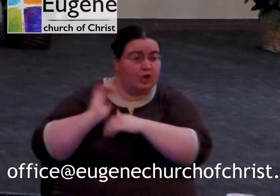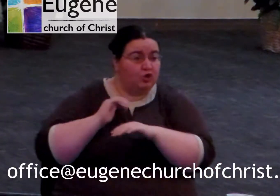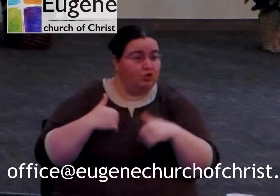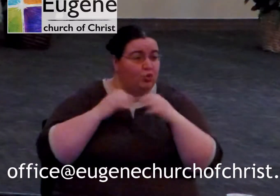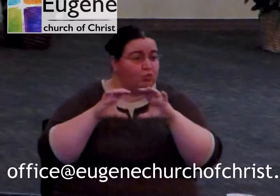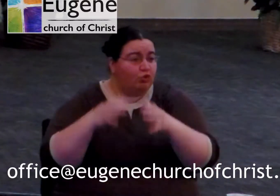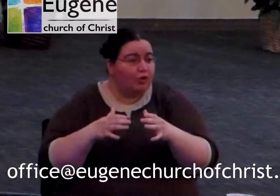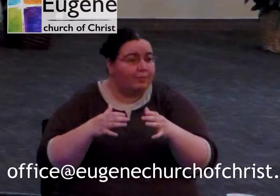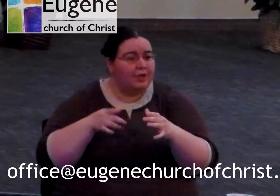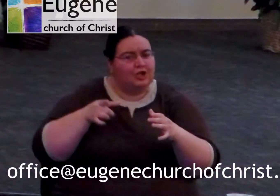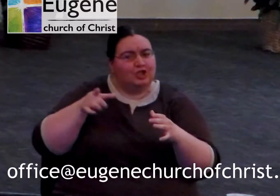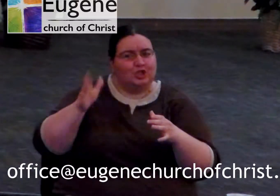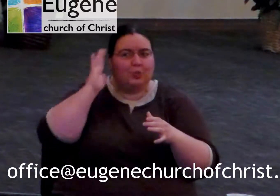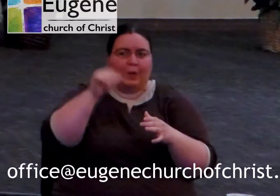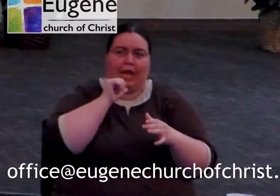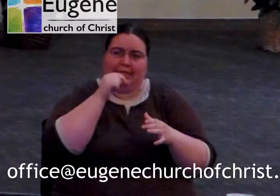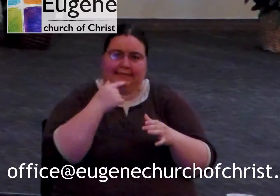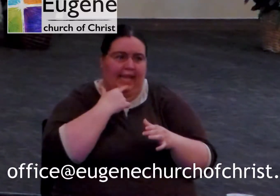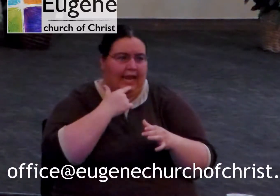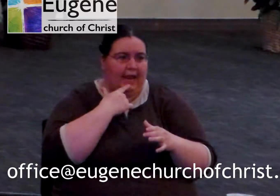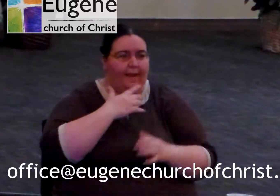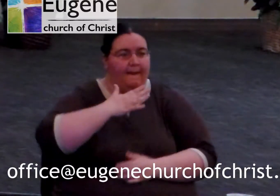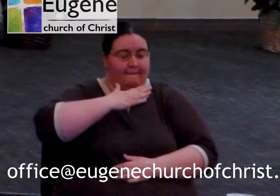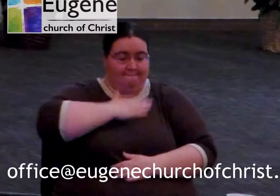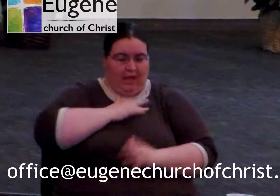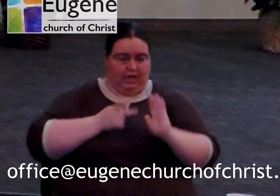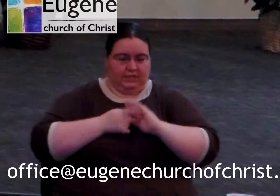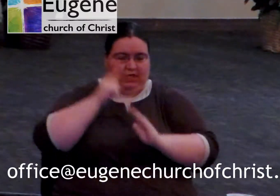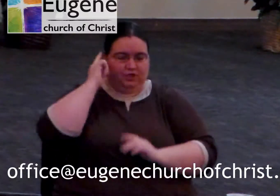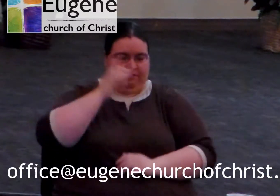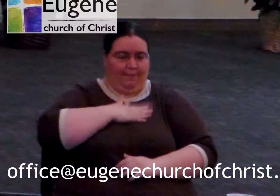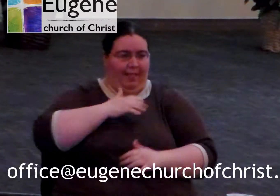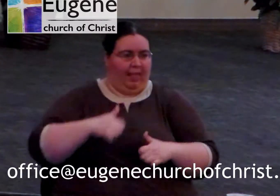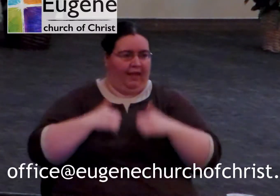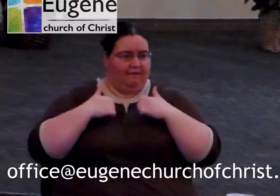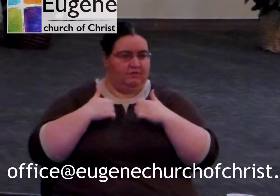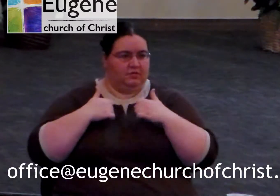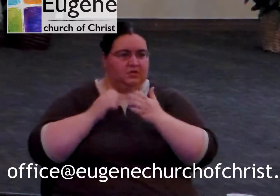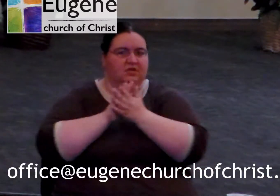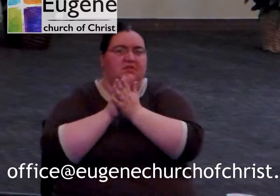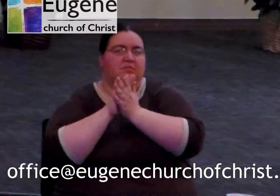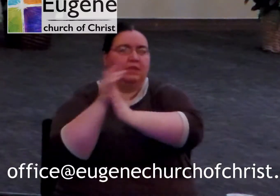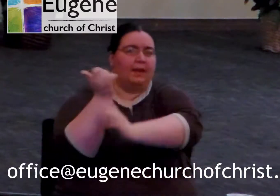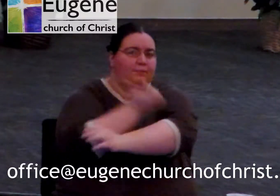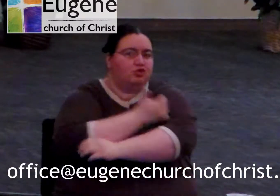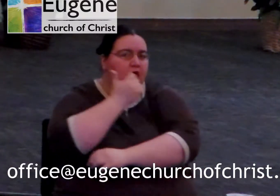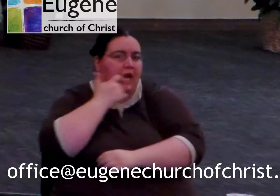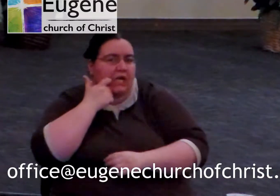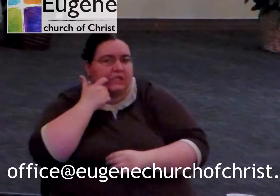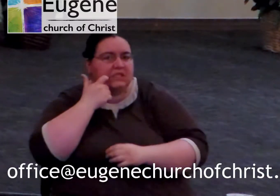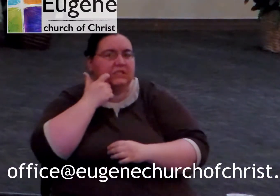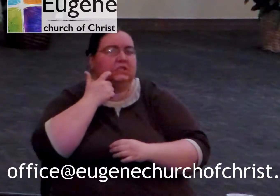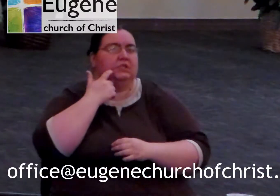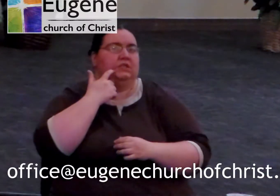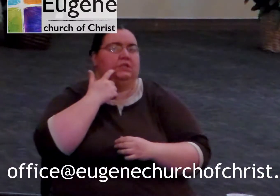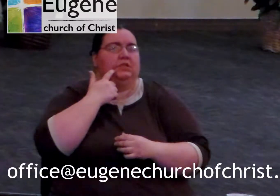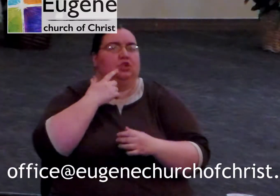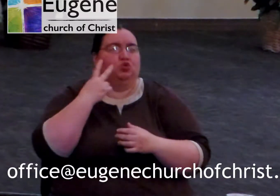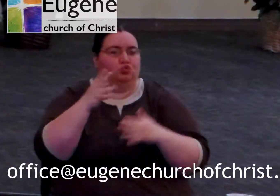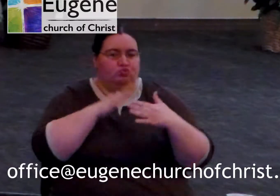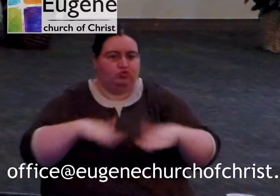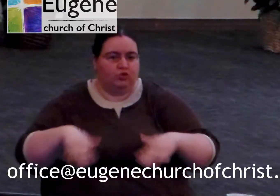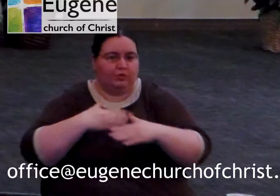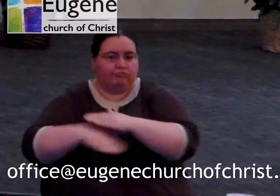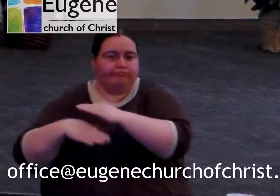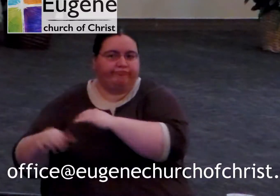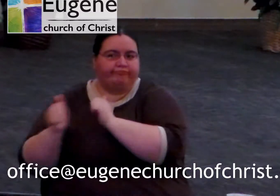and be messed up and not be able to get a job. I don't think that would have been her intention. But that's where her direction was. And if you doubt the